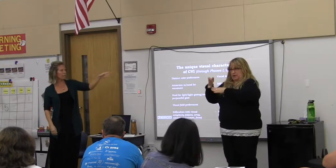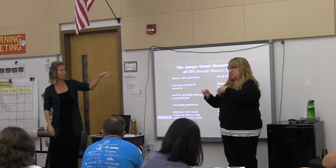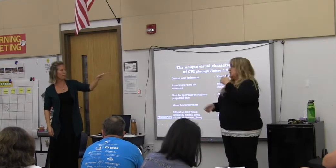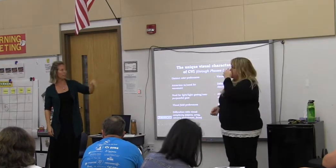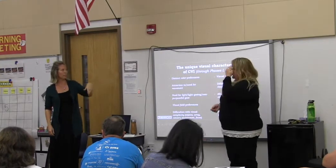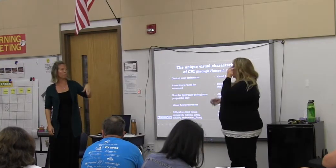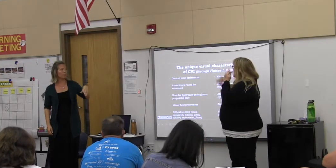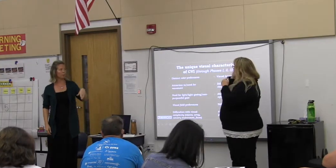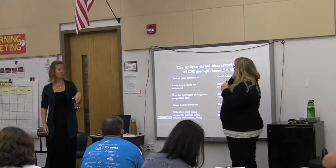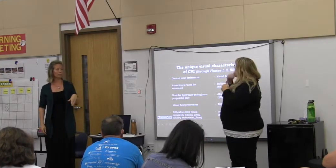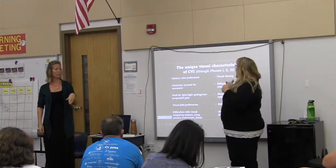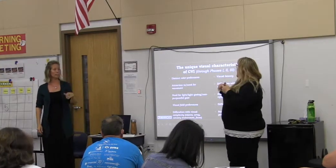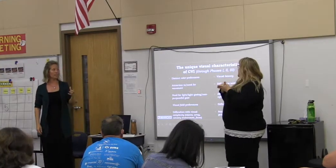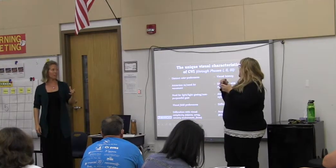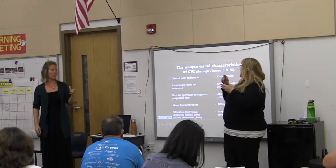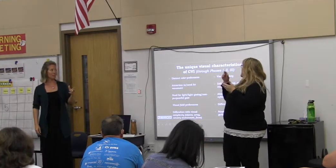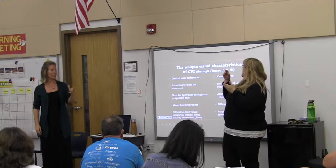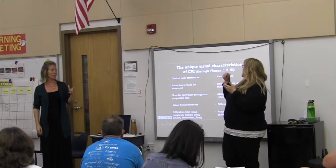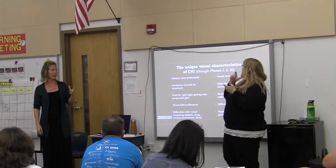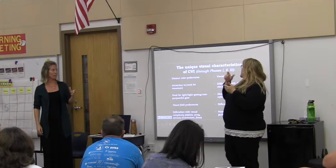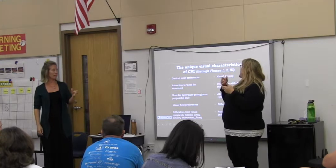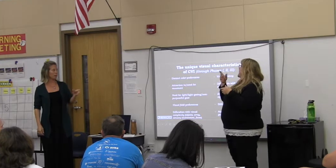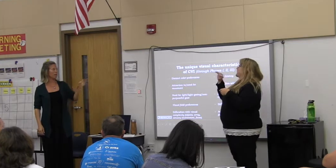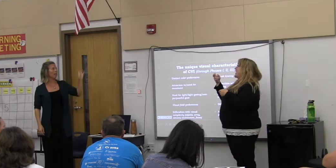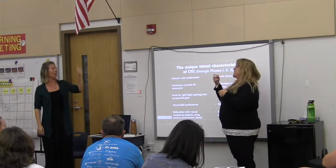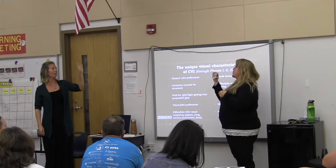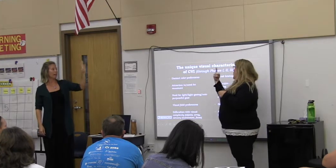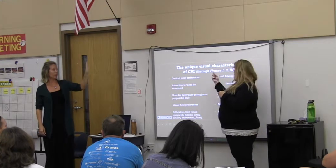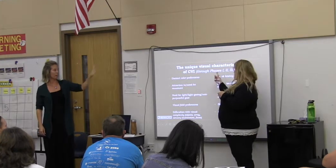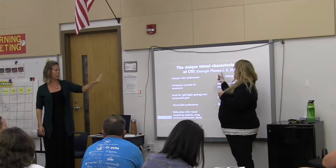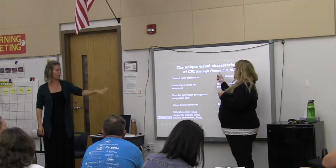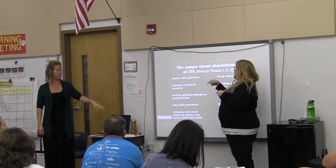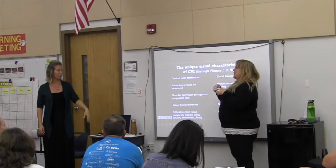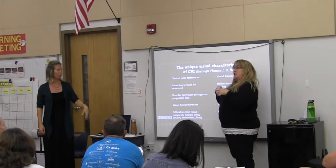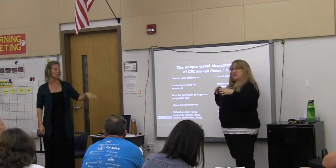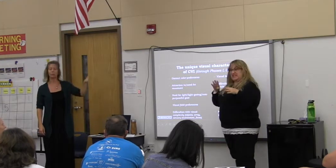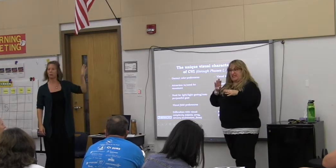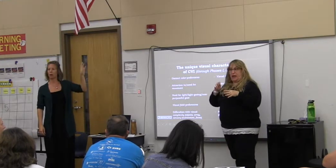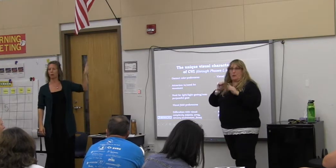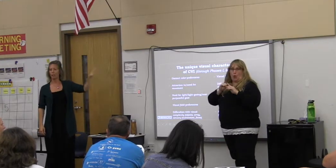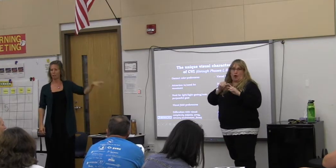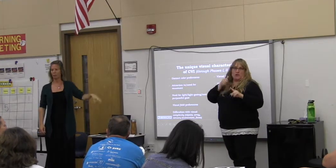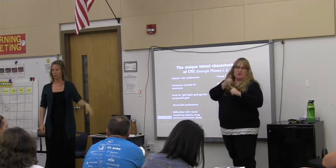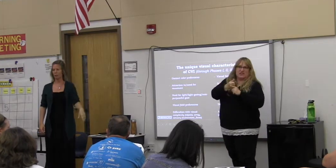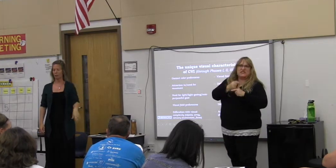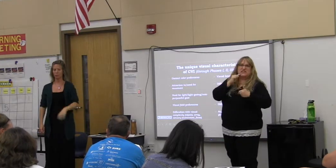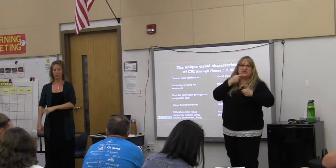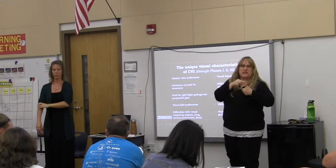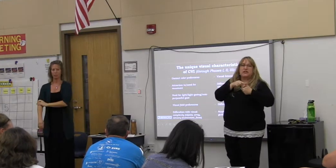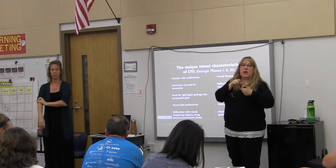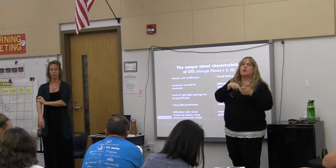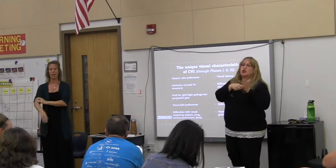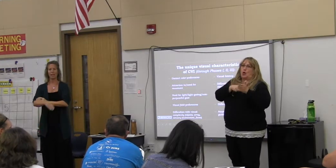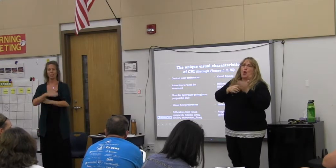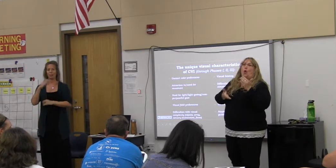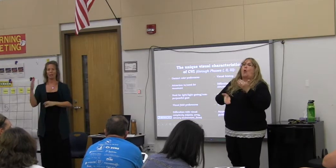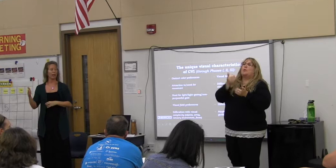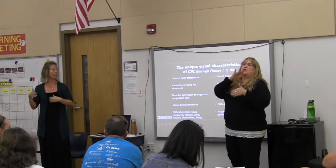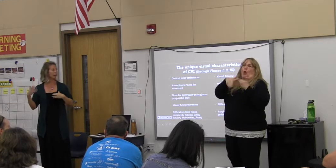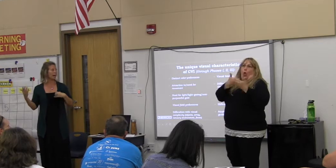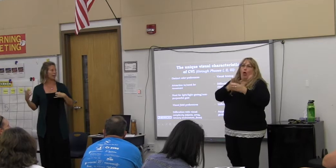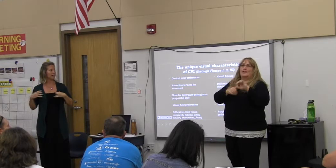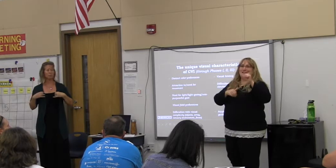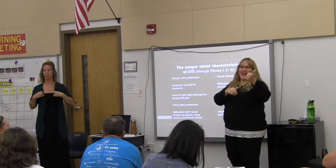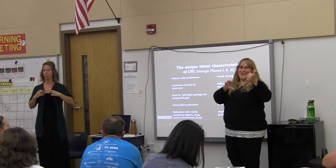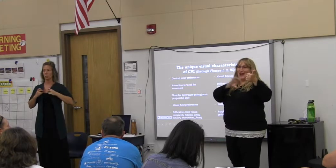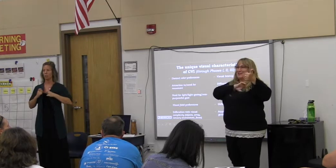If you have a kiddo who's in phase 1 and CVI really impacts them, they are going to present probably with all 10 of these characteristics. As you get